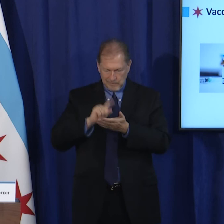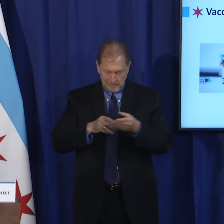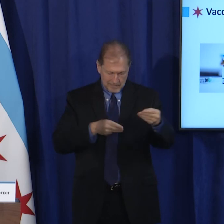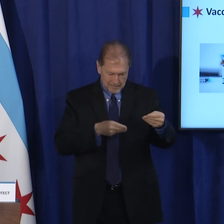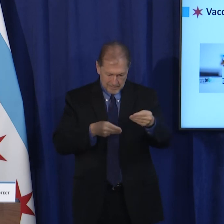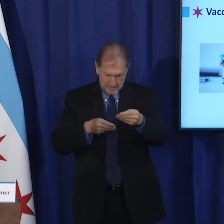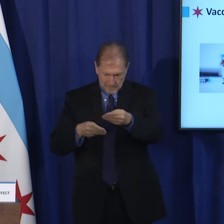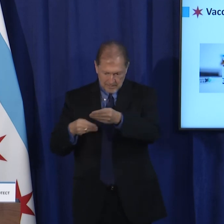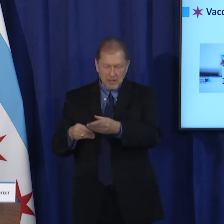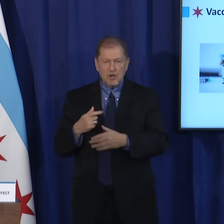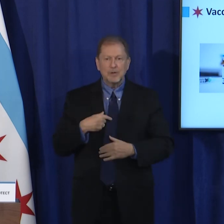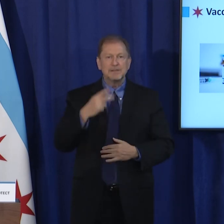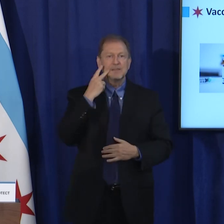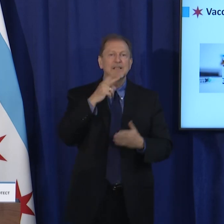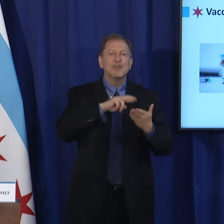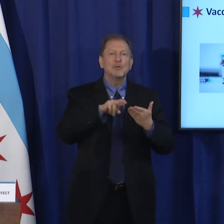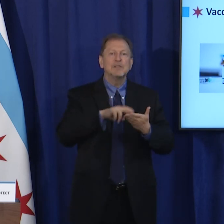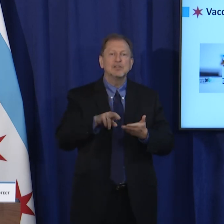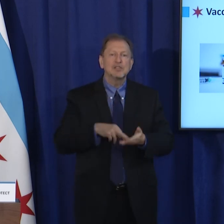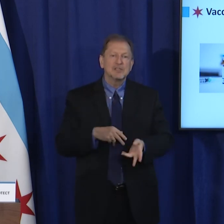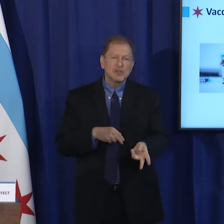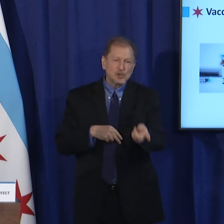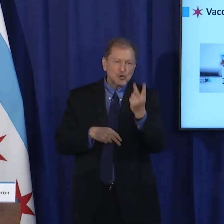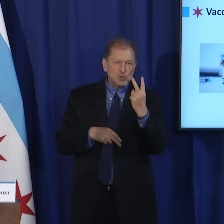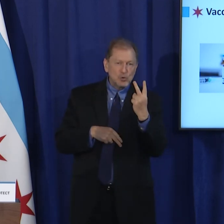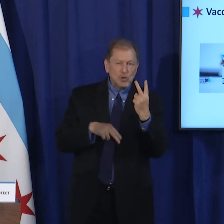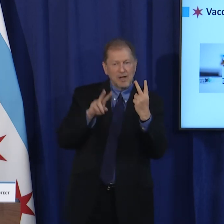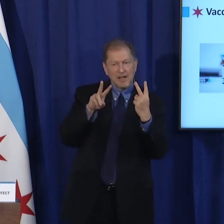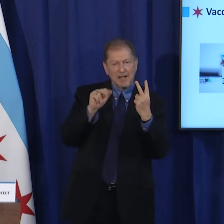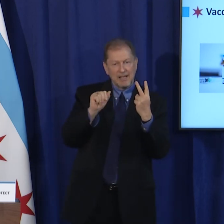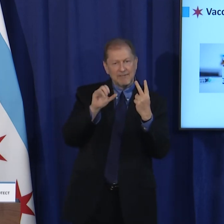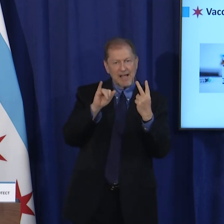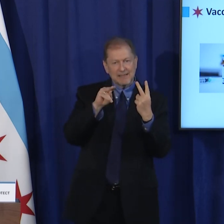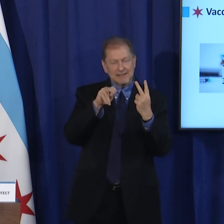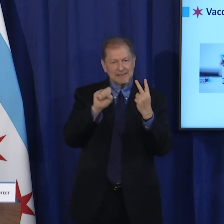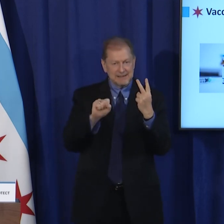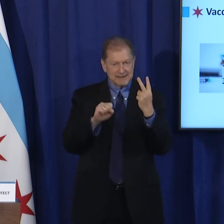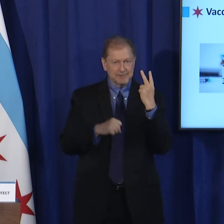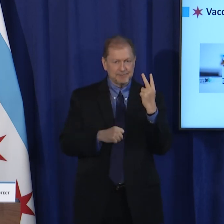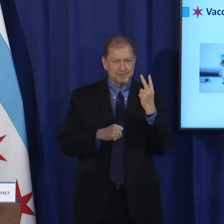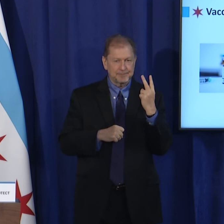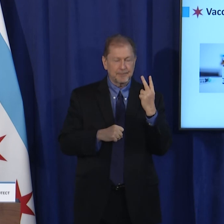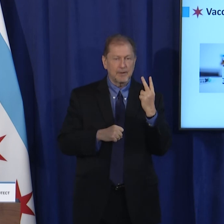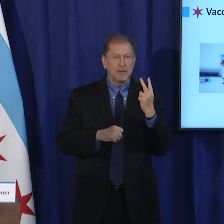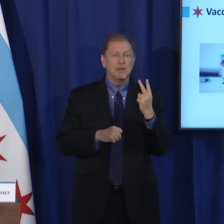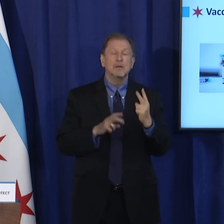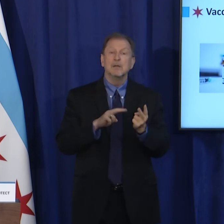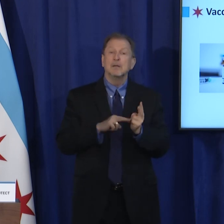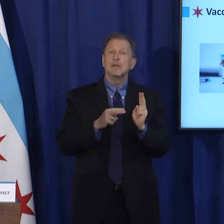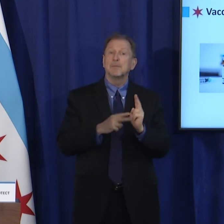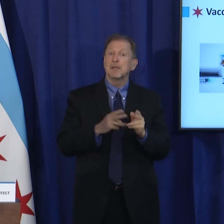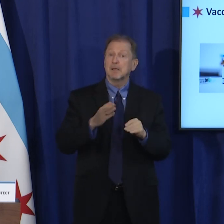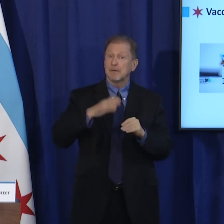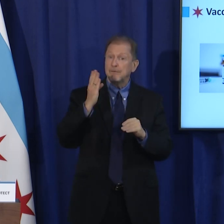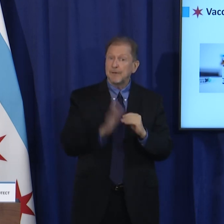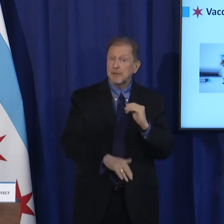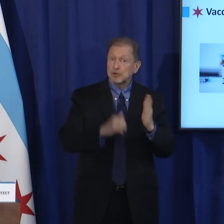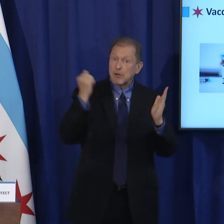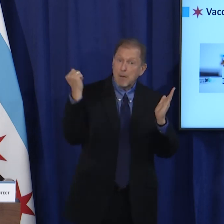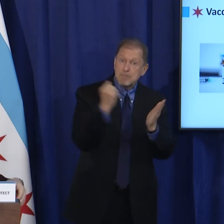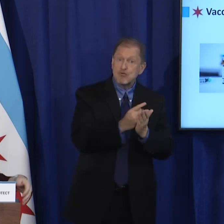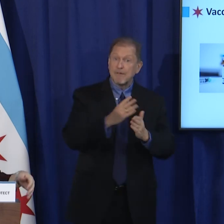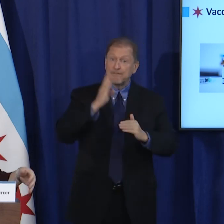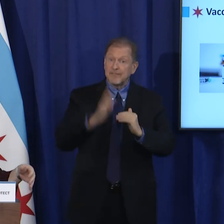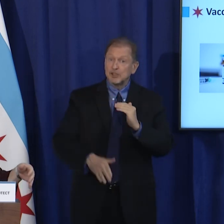from 2 vaccine trials. I want to be clear that we still do not have an FDA